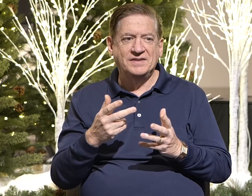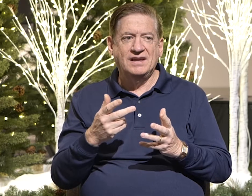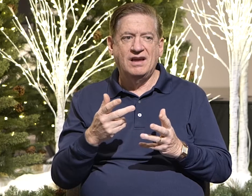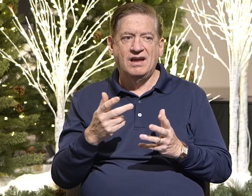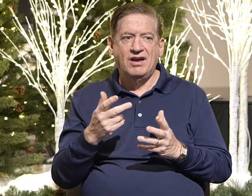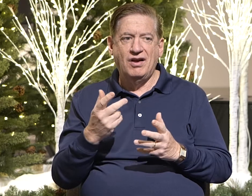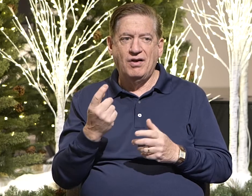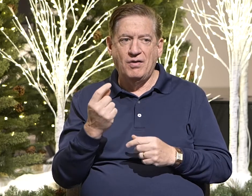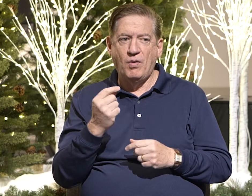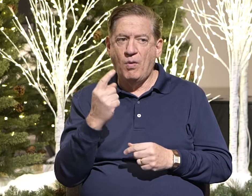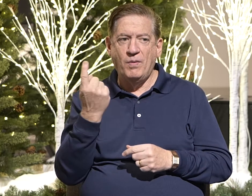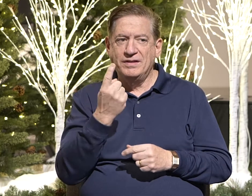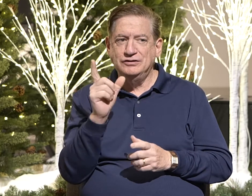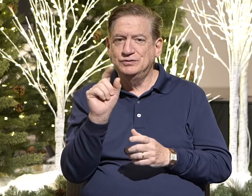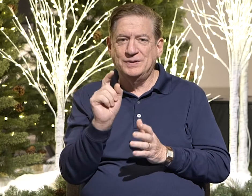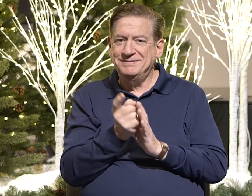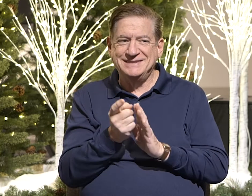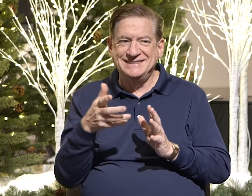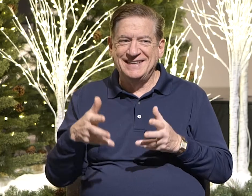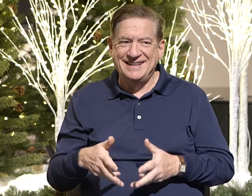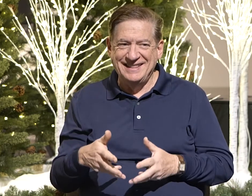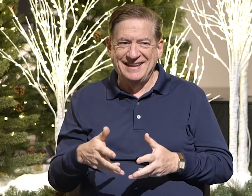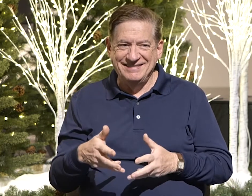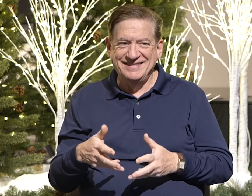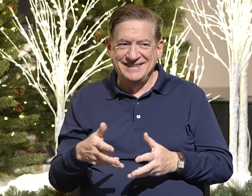Just, you know, like father like son. Apple doesn't fall from the tree.